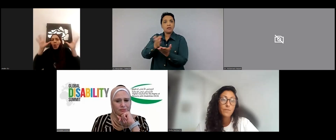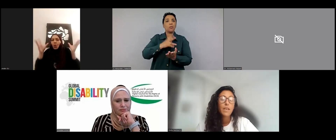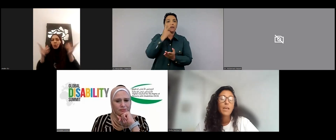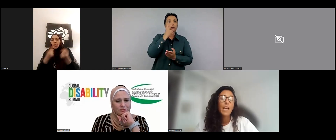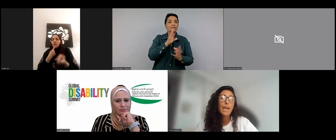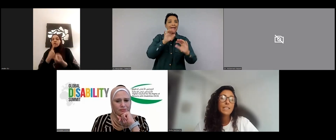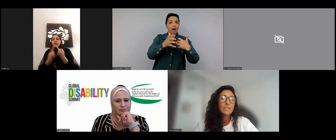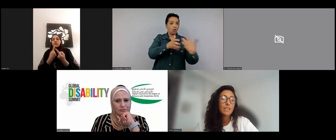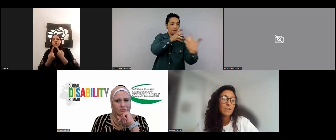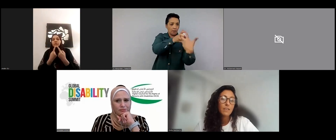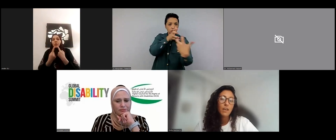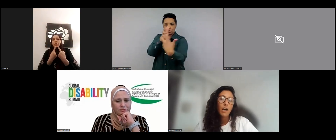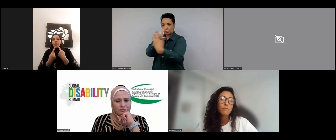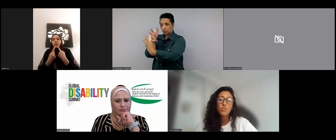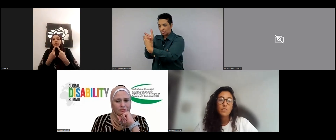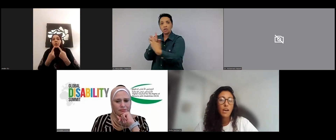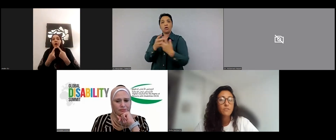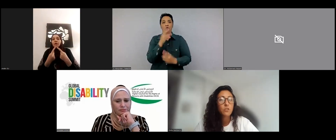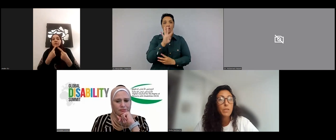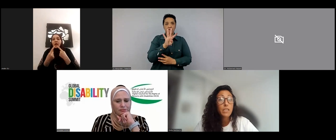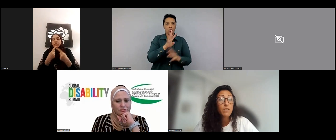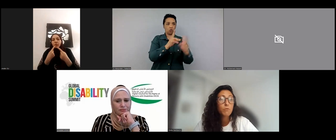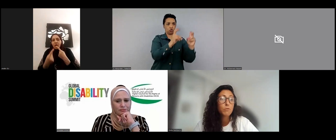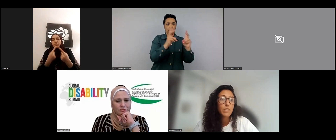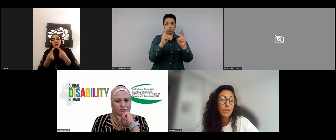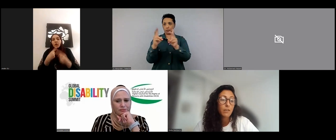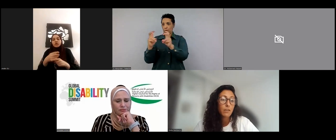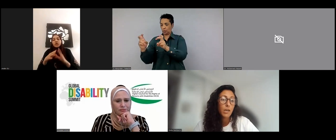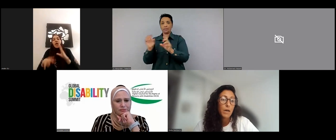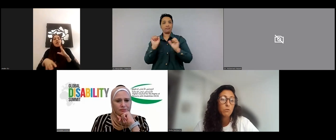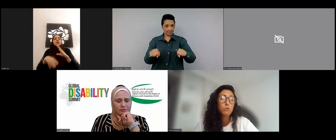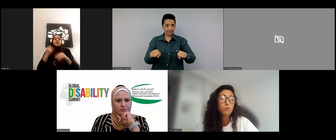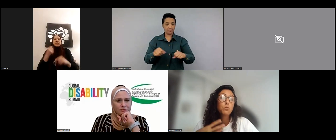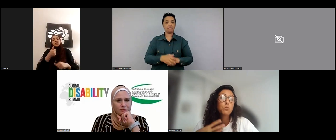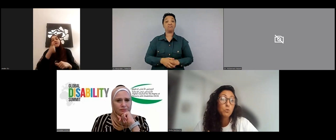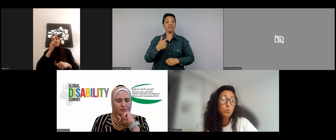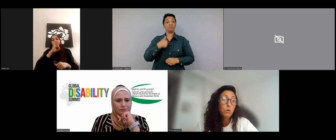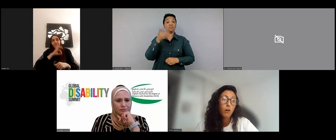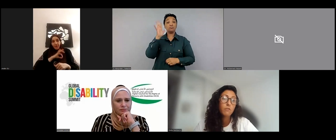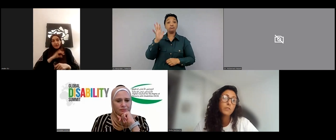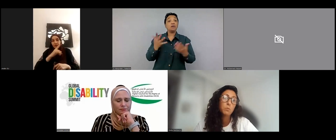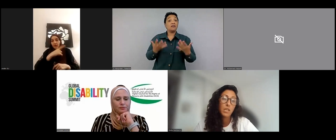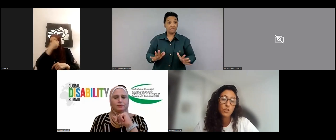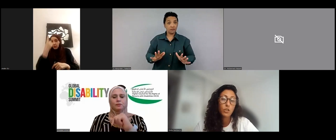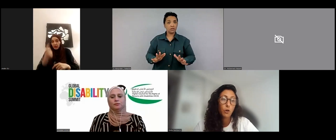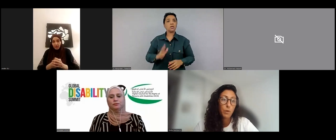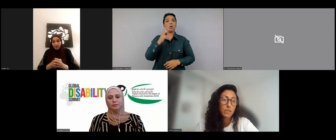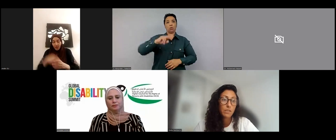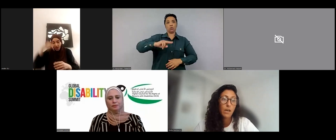topics. And just after me, we will hear about 2